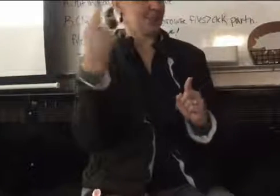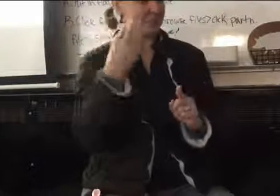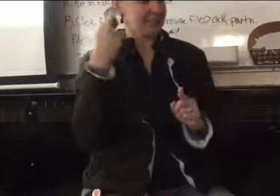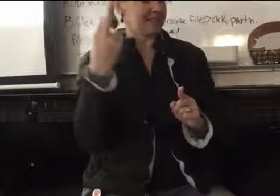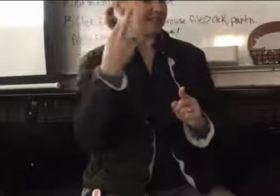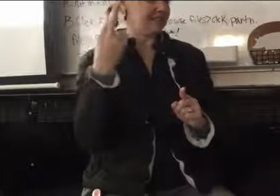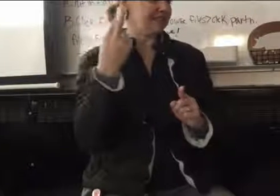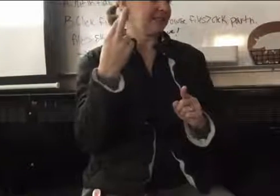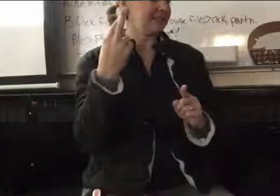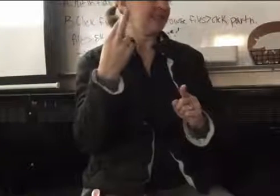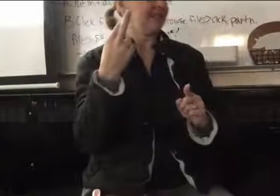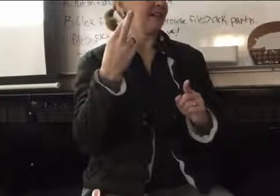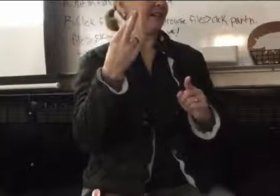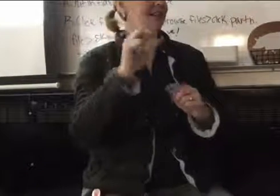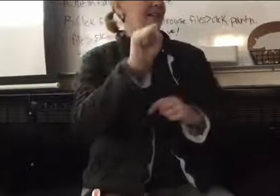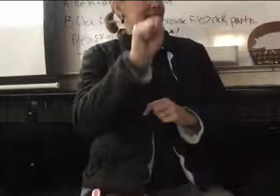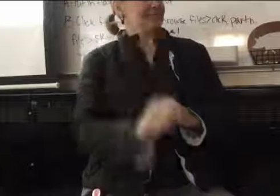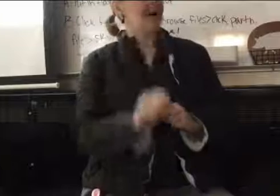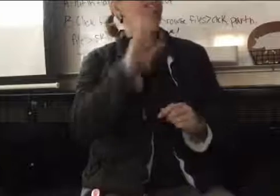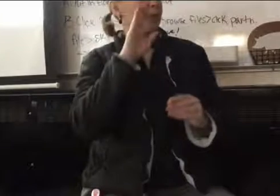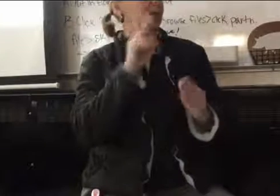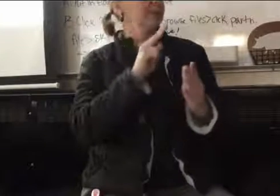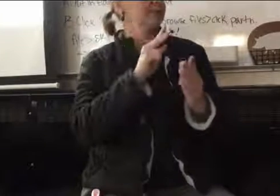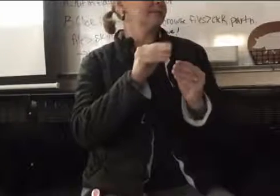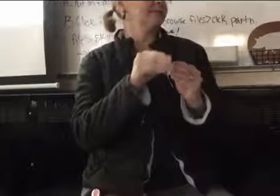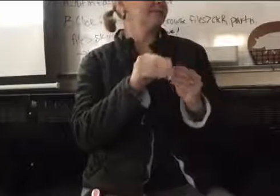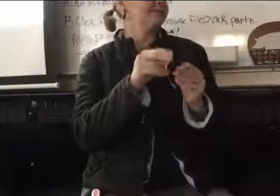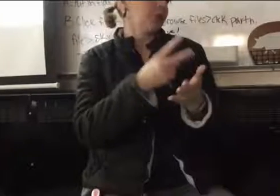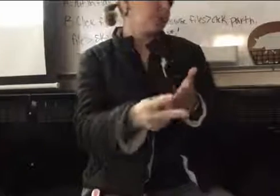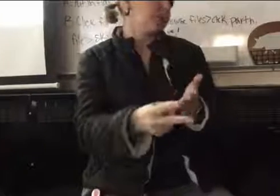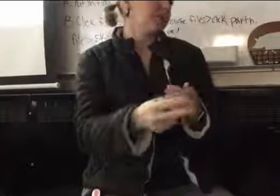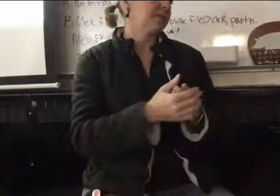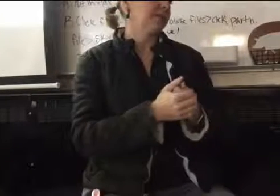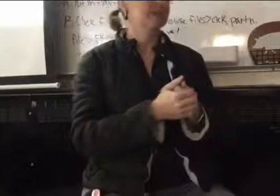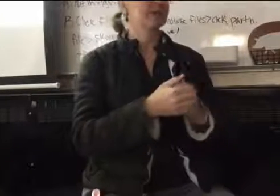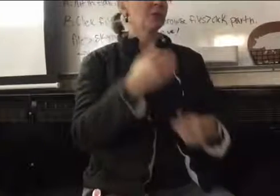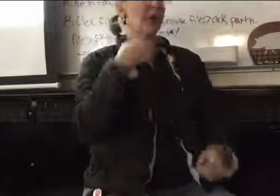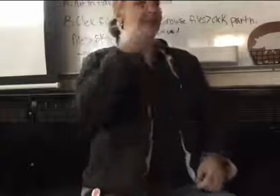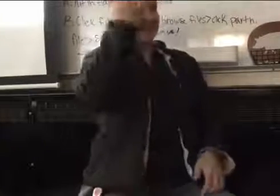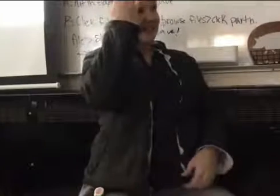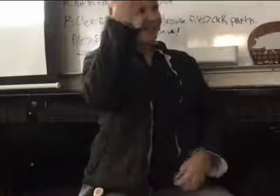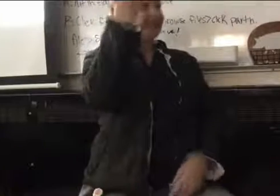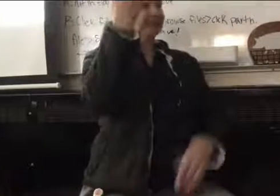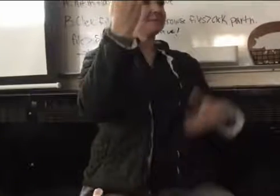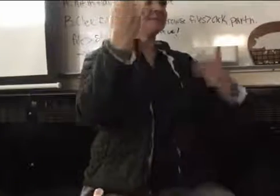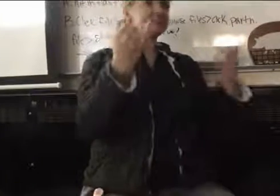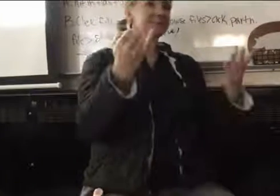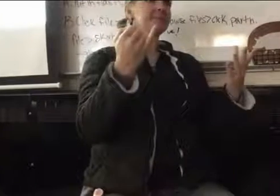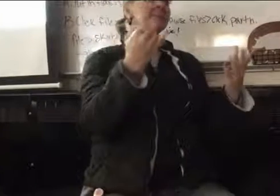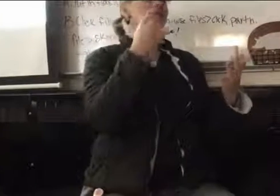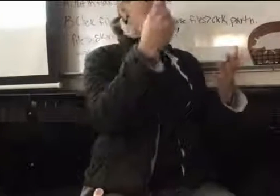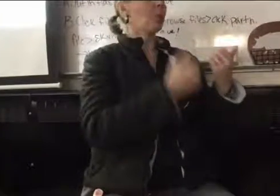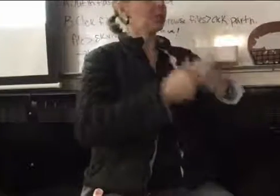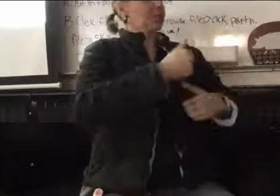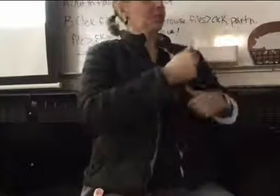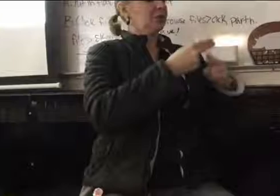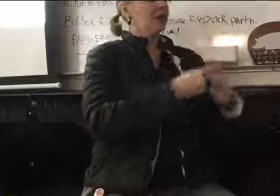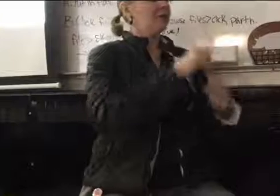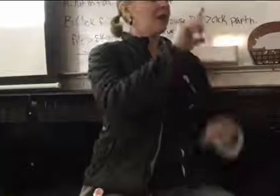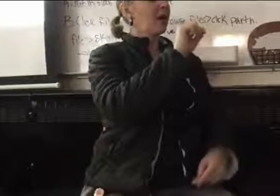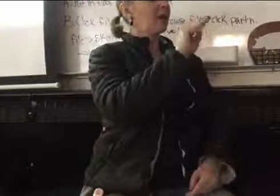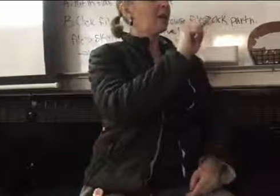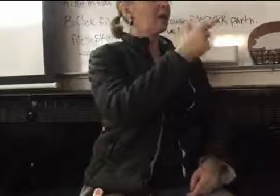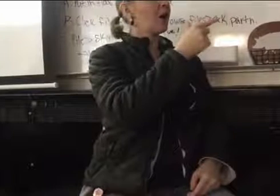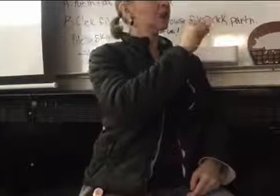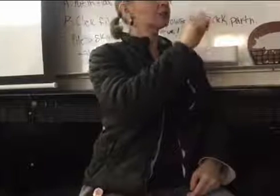why the Union or Confederates are going to lose. You see, here's what he has an idea. He has this one general named Longstreet. He